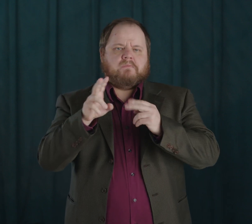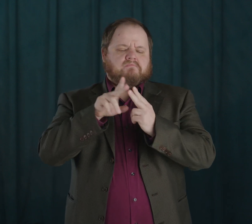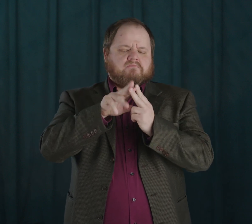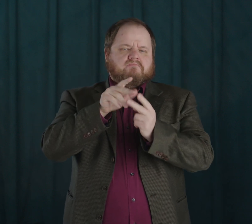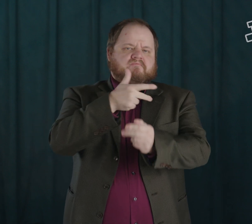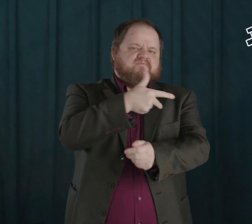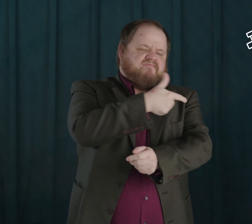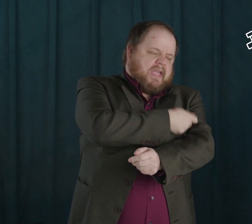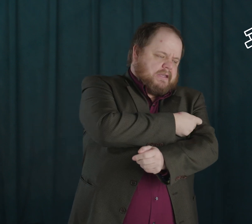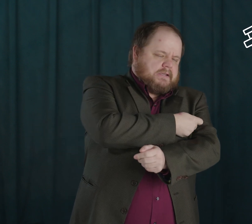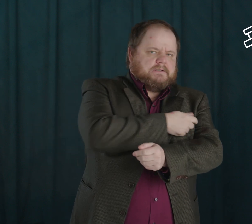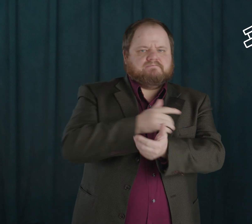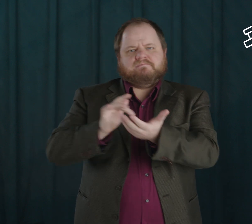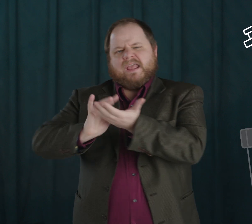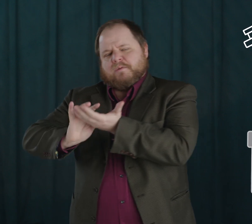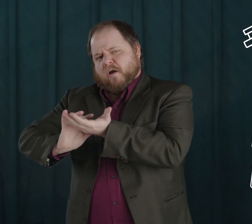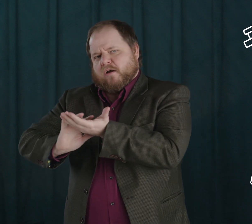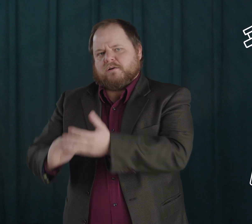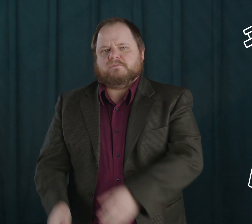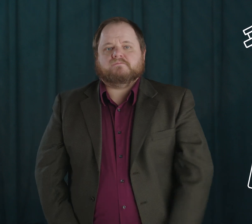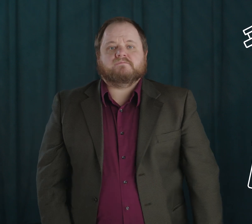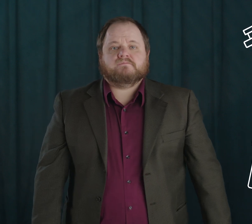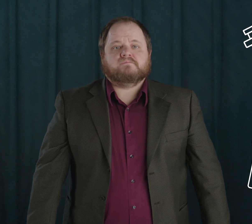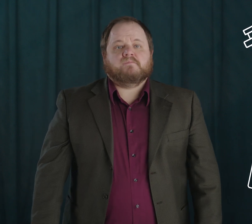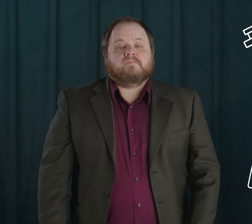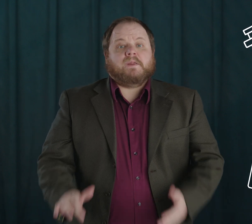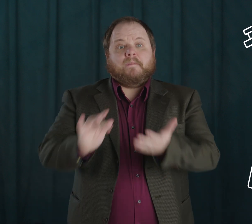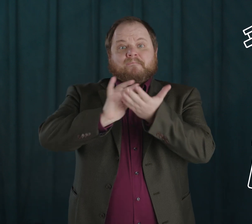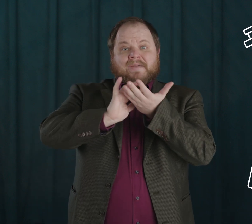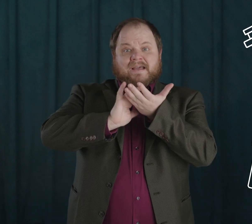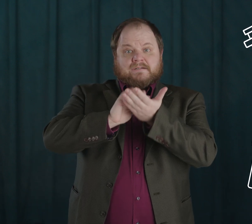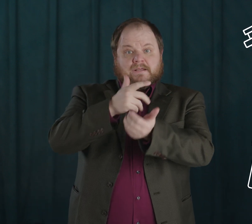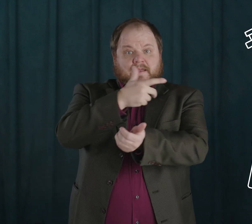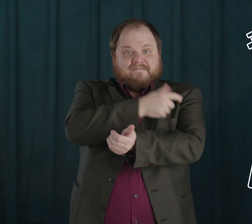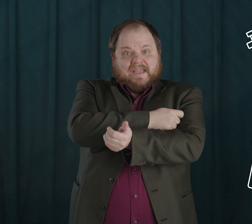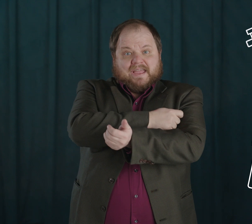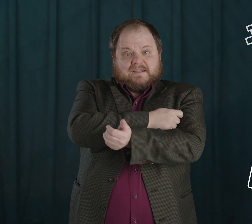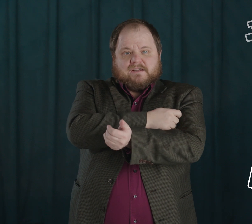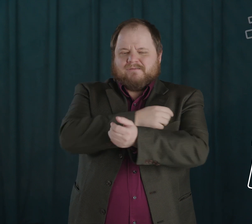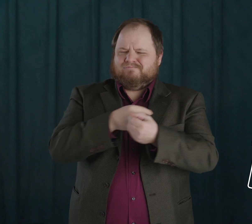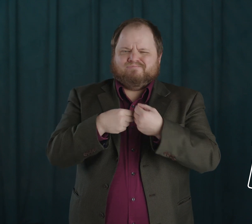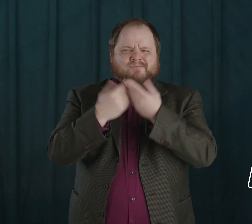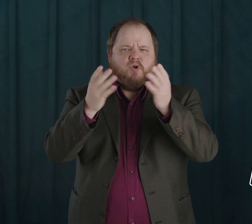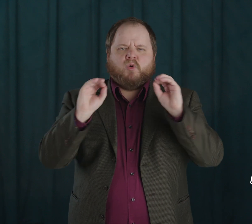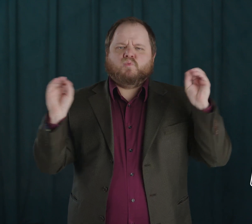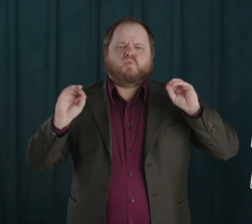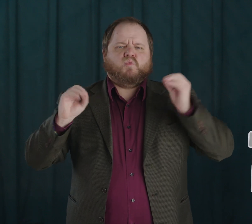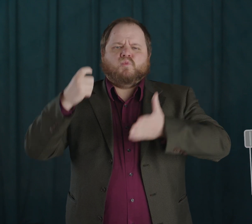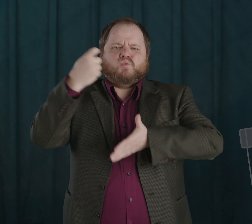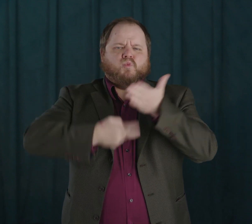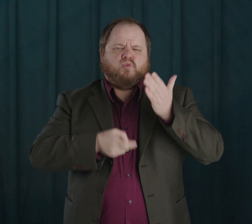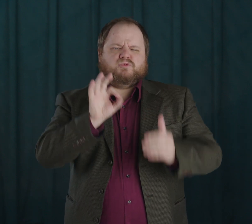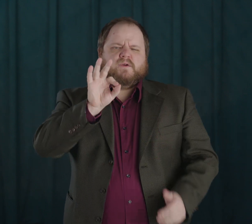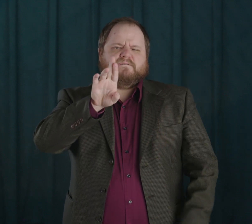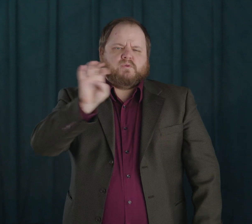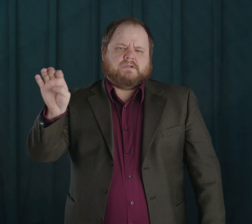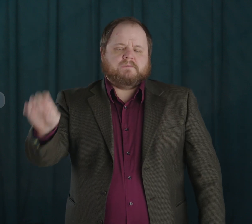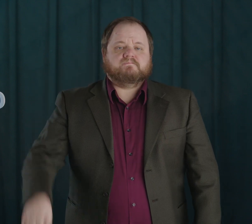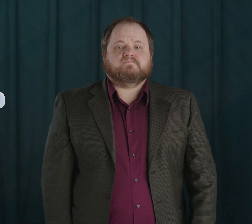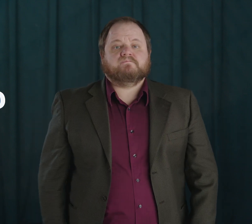Pods can provide either vaccinations or antibiotics. The medication and vaccinations are provided to